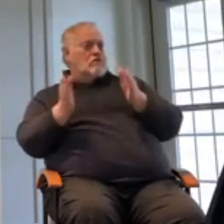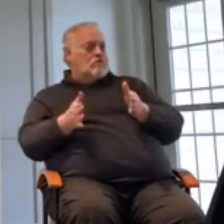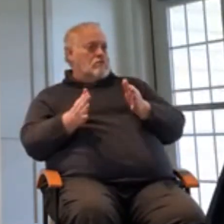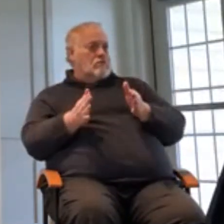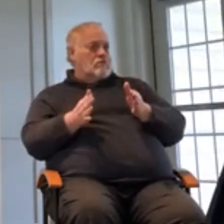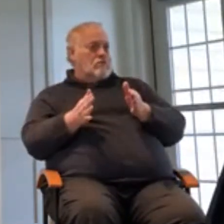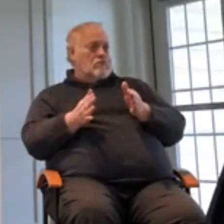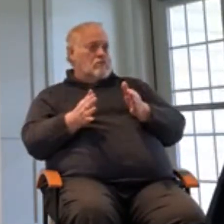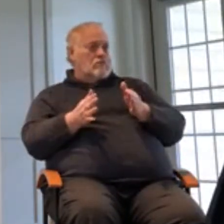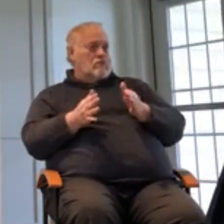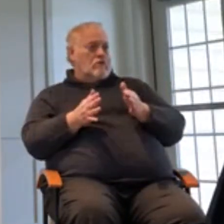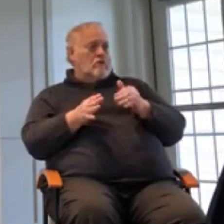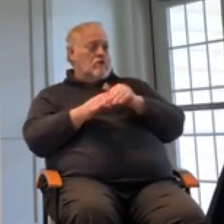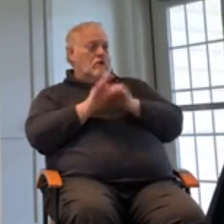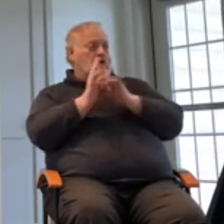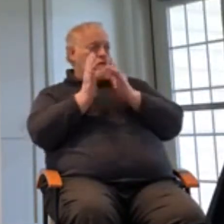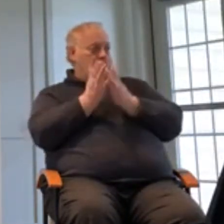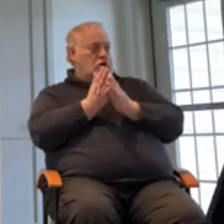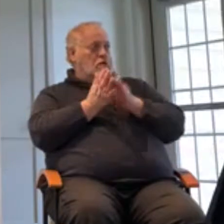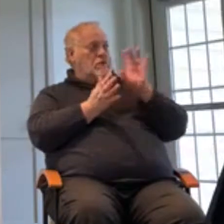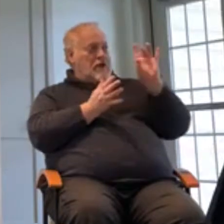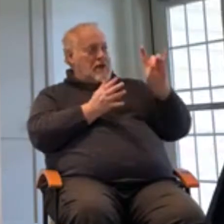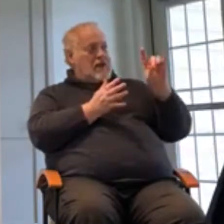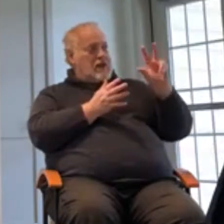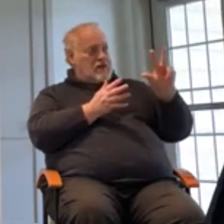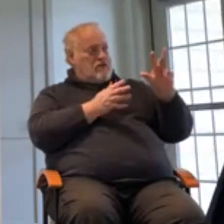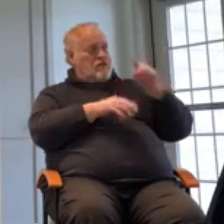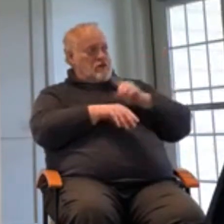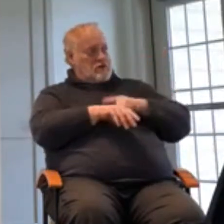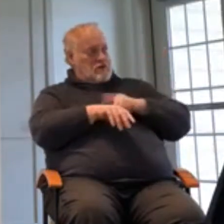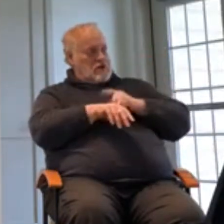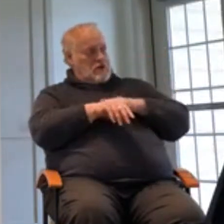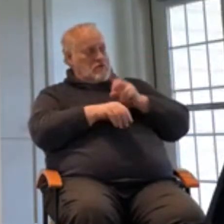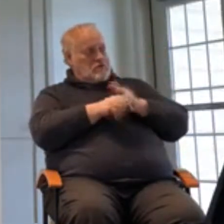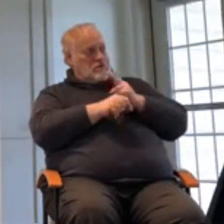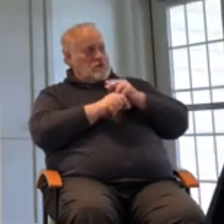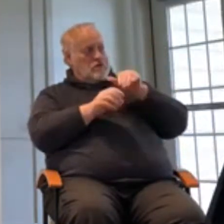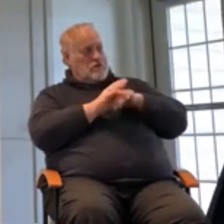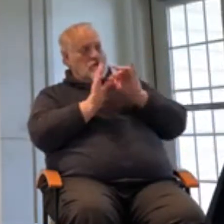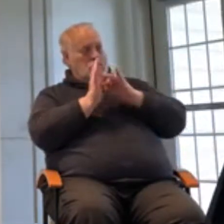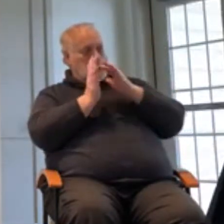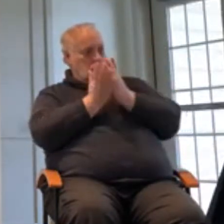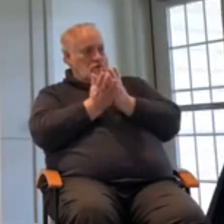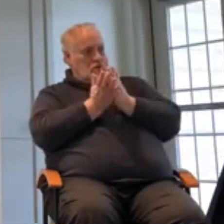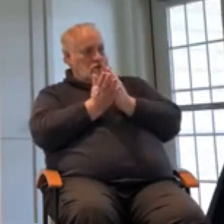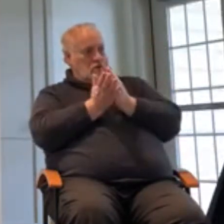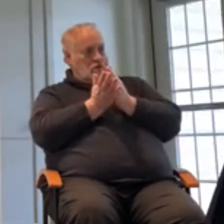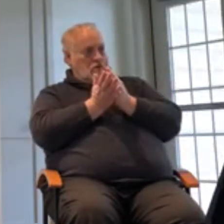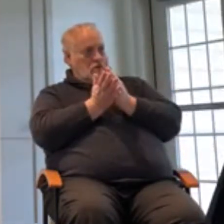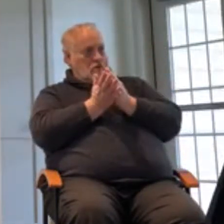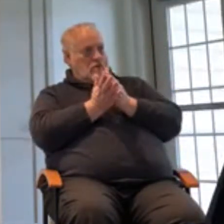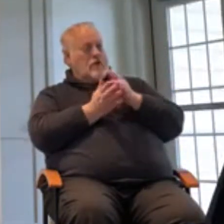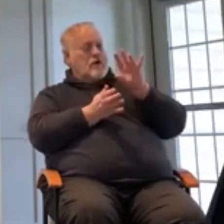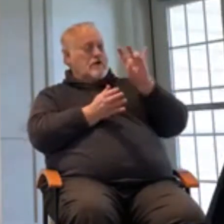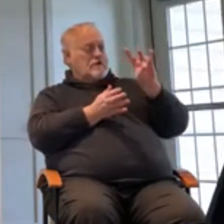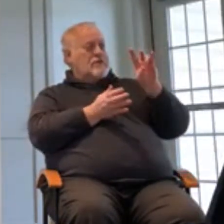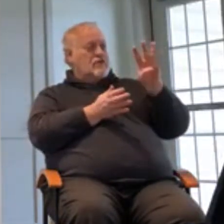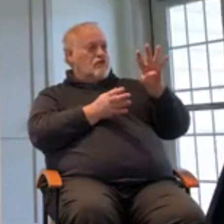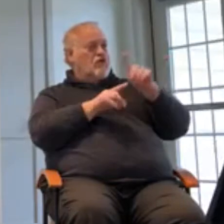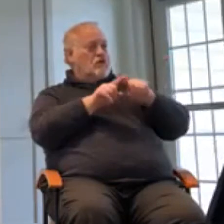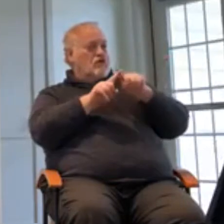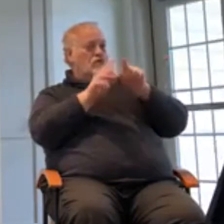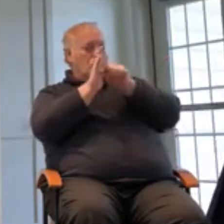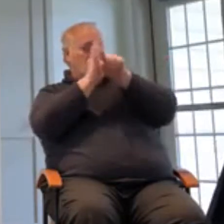appears in the Bible 83 times in 74